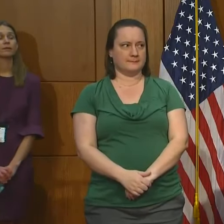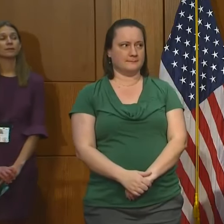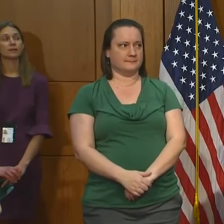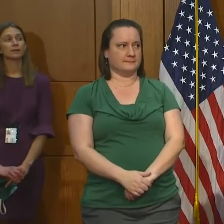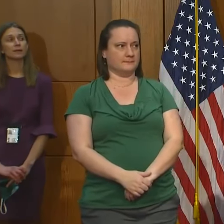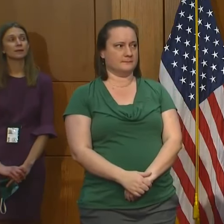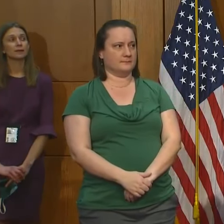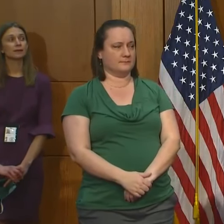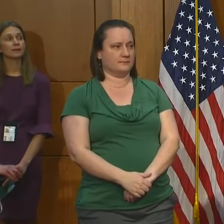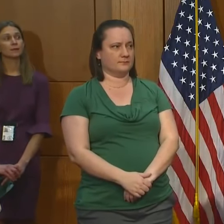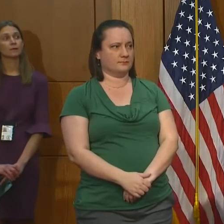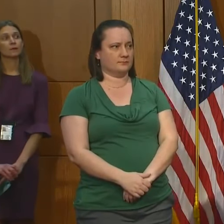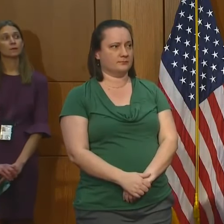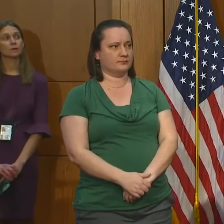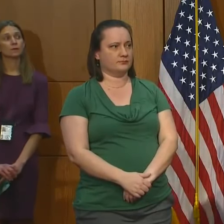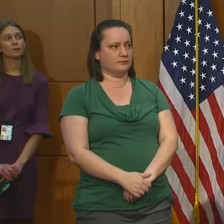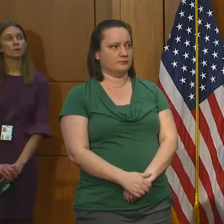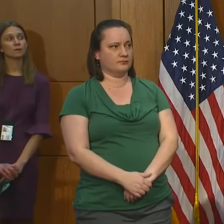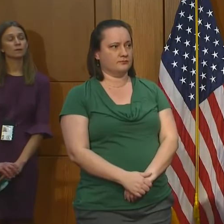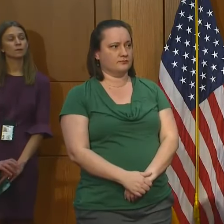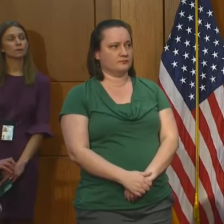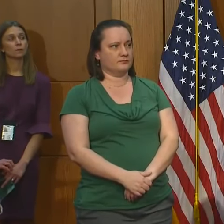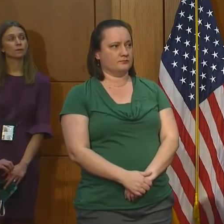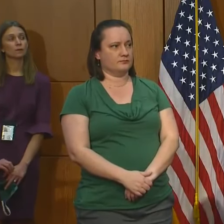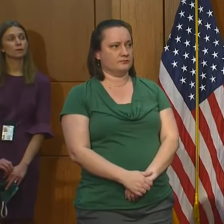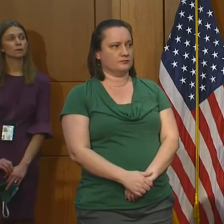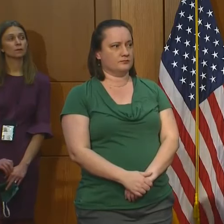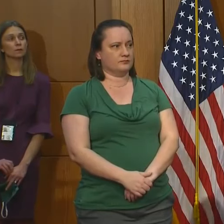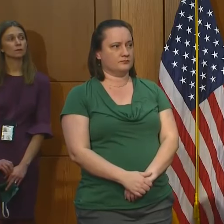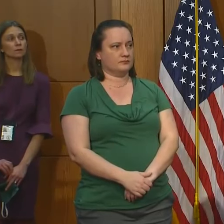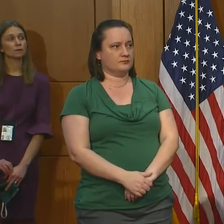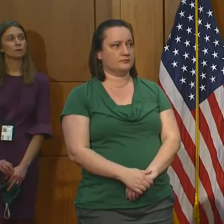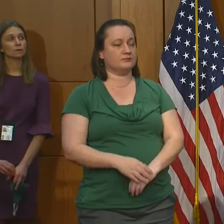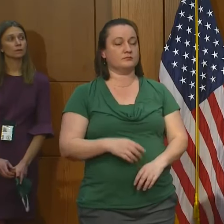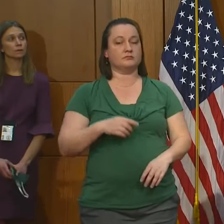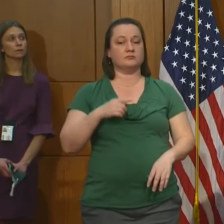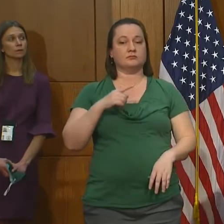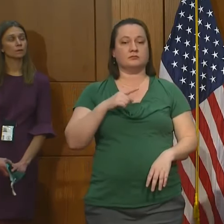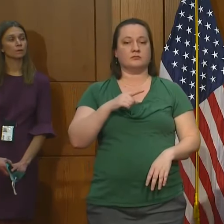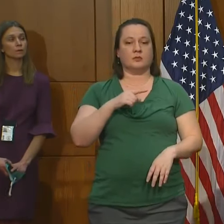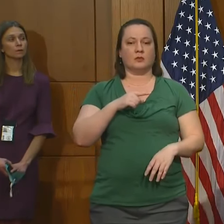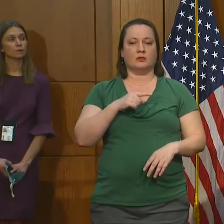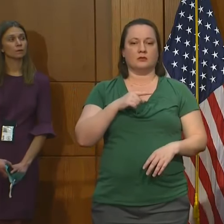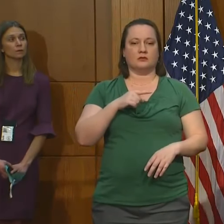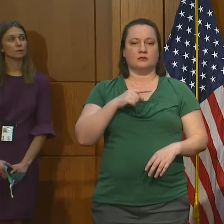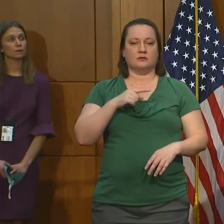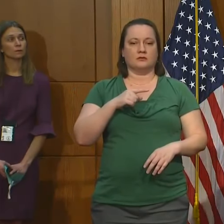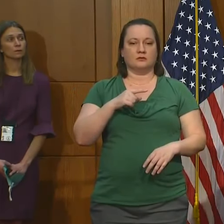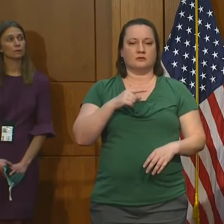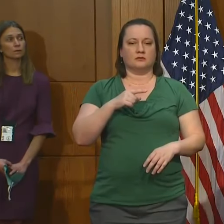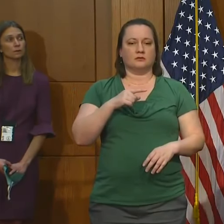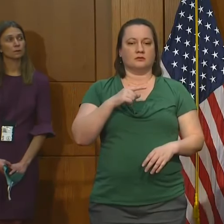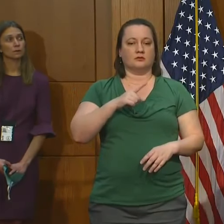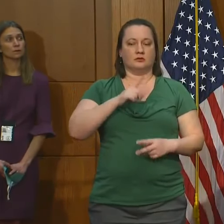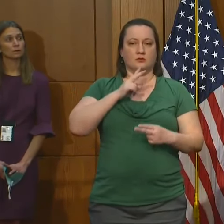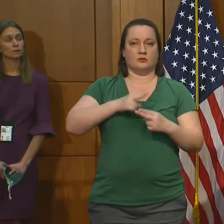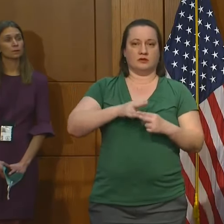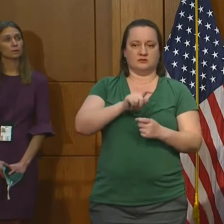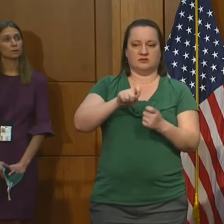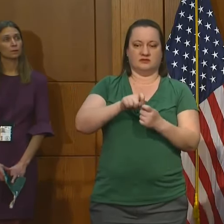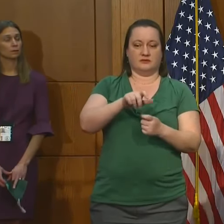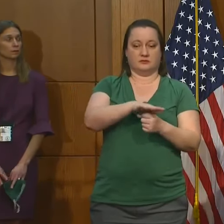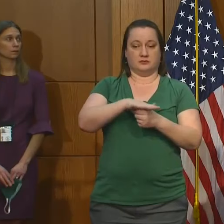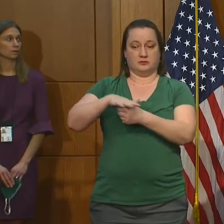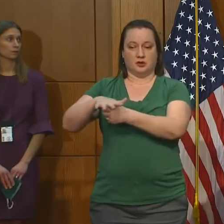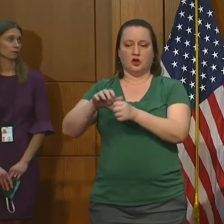You said that different localities could request stricter restrictions Yes. from you. Have you received any specific detailed requests from